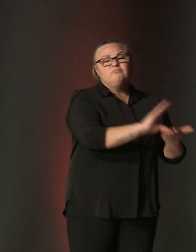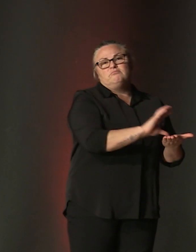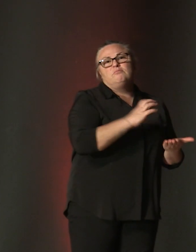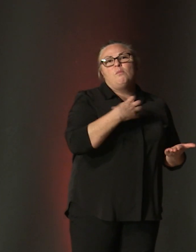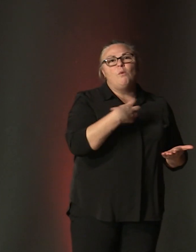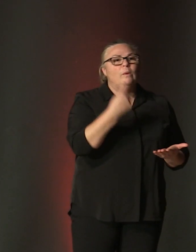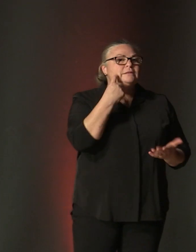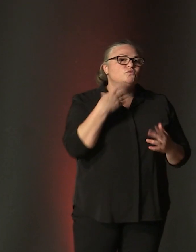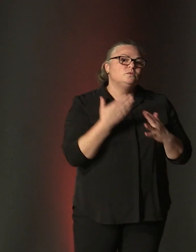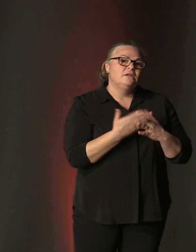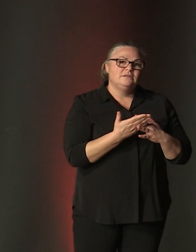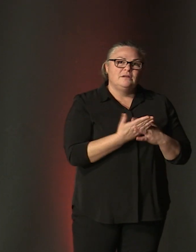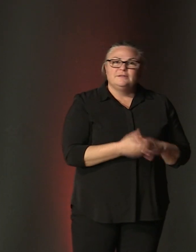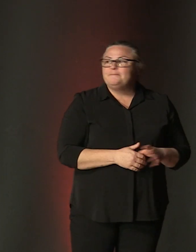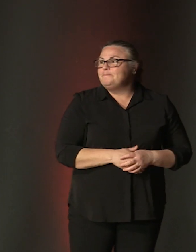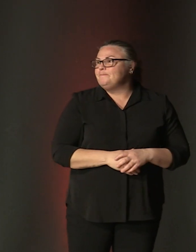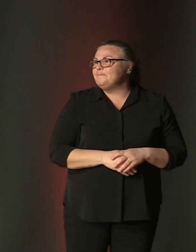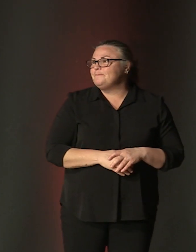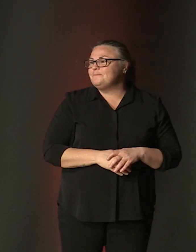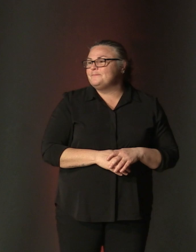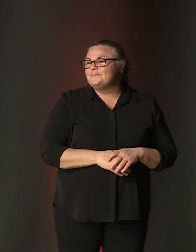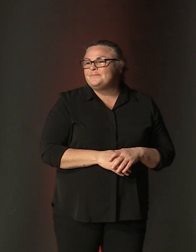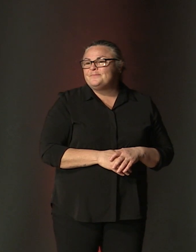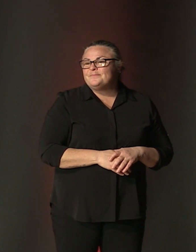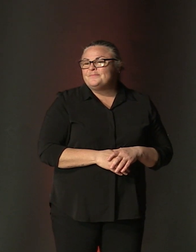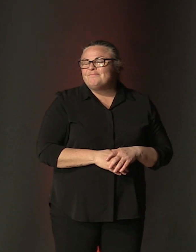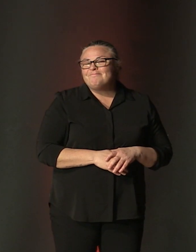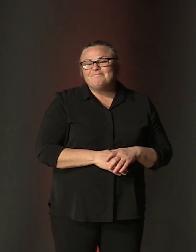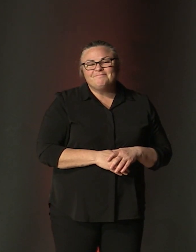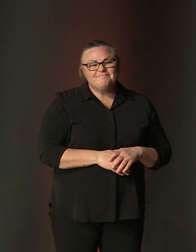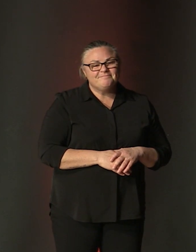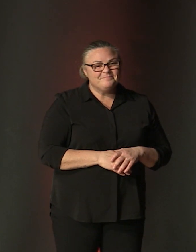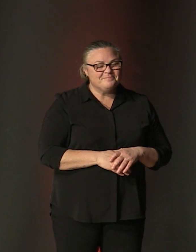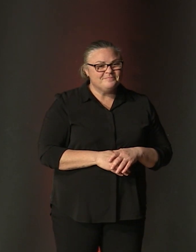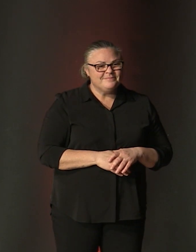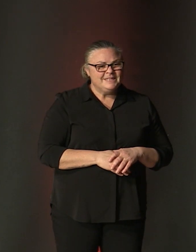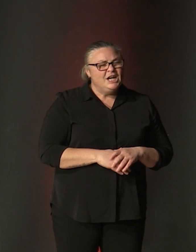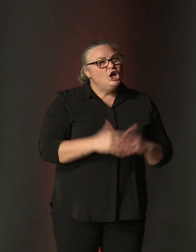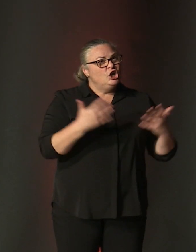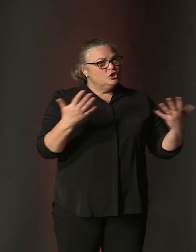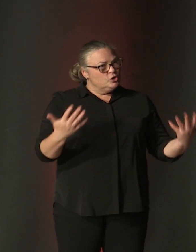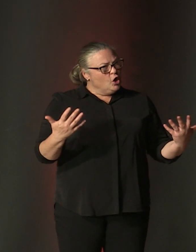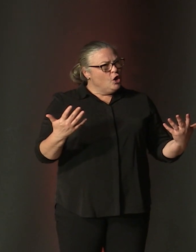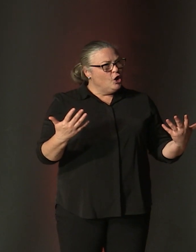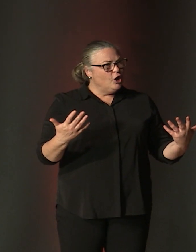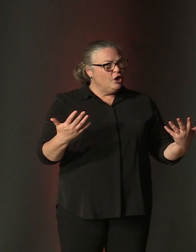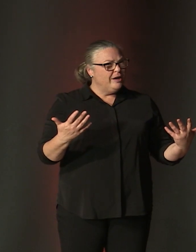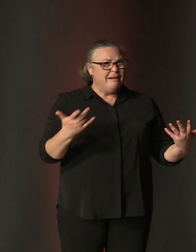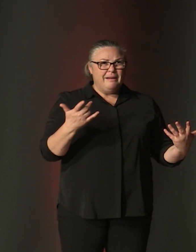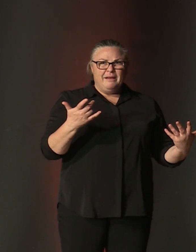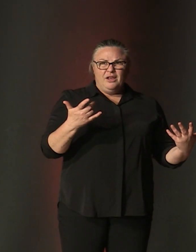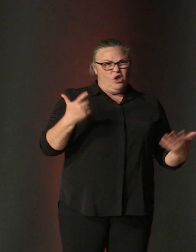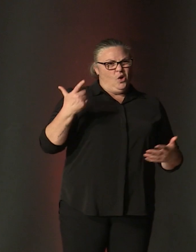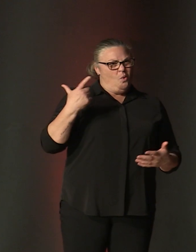people. And so then the question becomes, what's the point? Why should we go through all